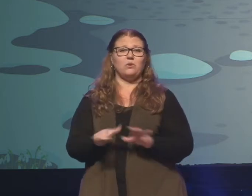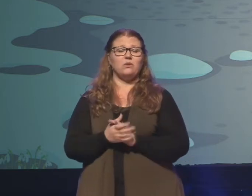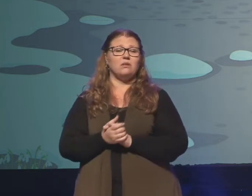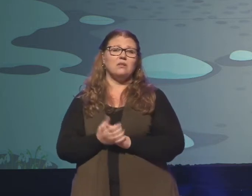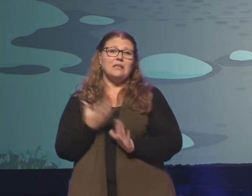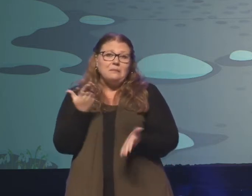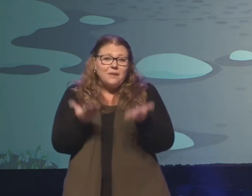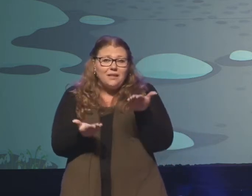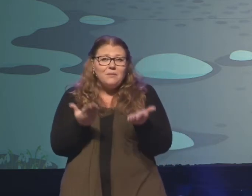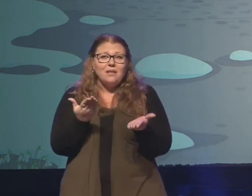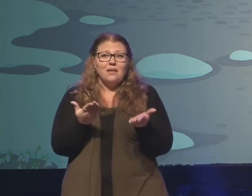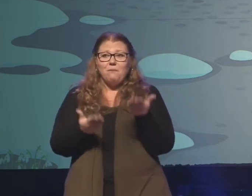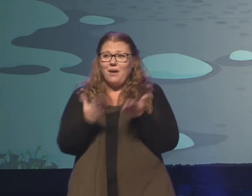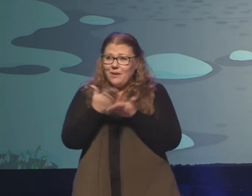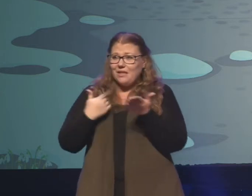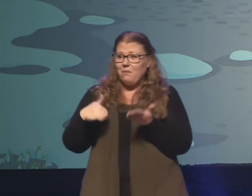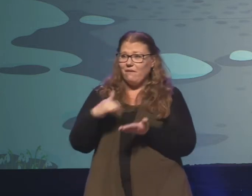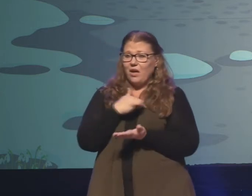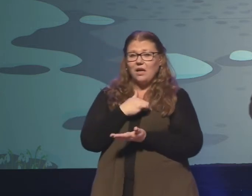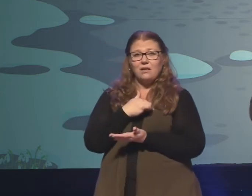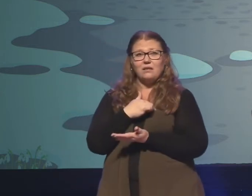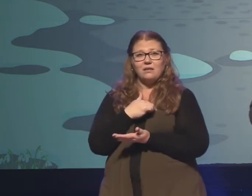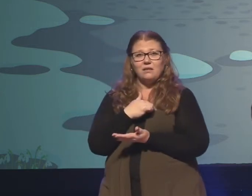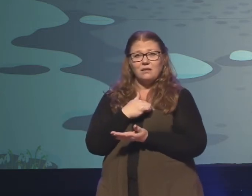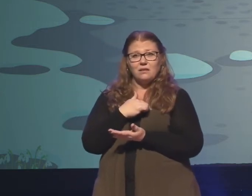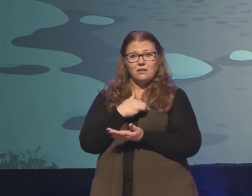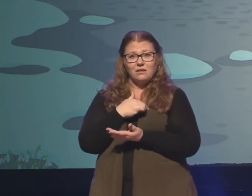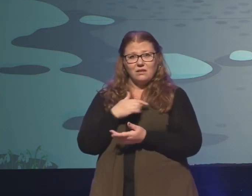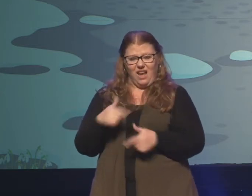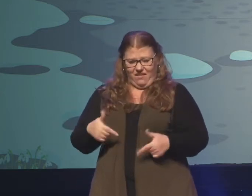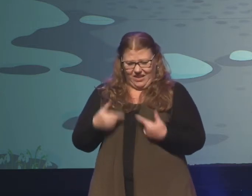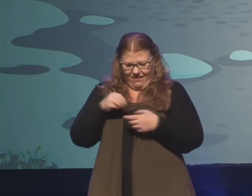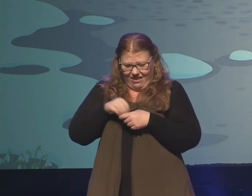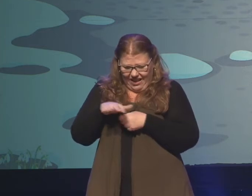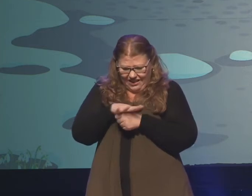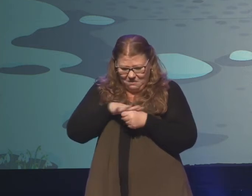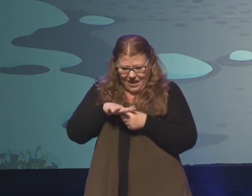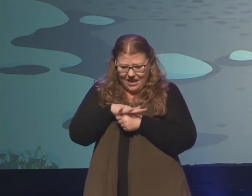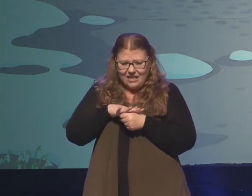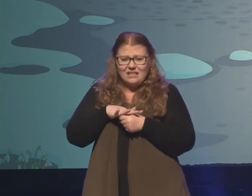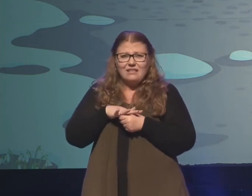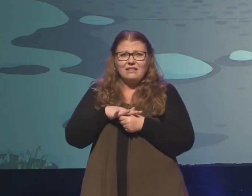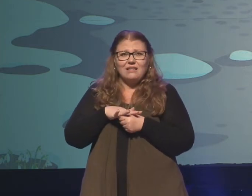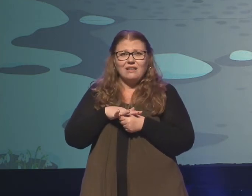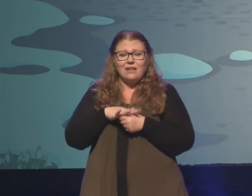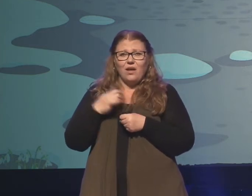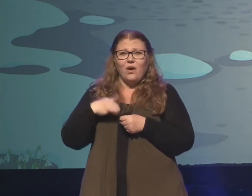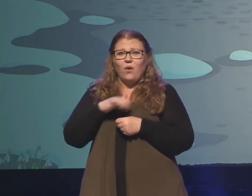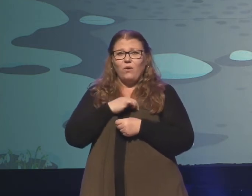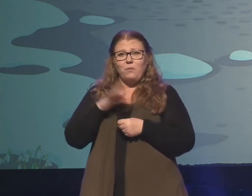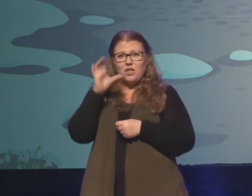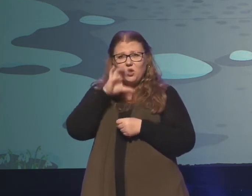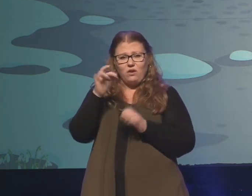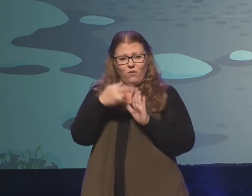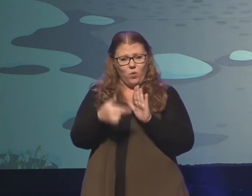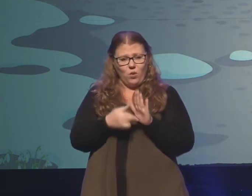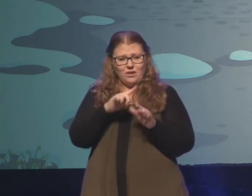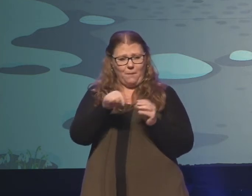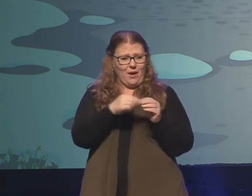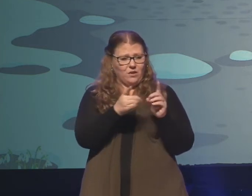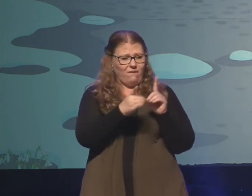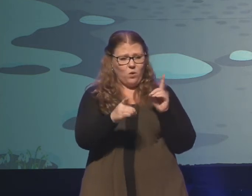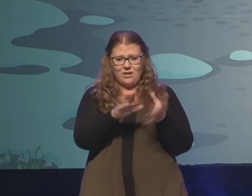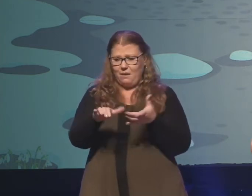And maybe some of us have been in this space where we've been looking for rules about divorce and